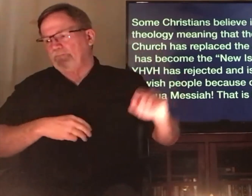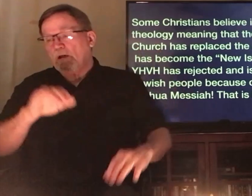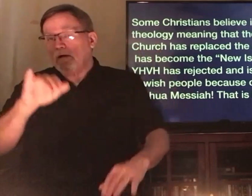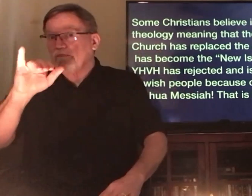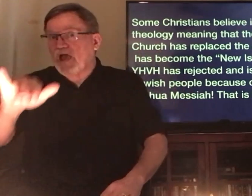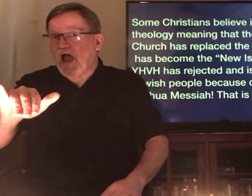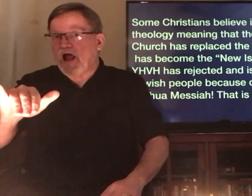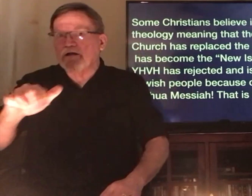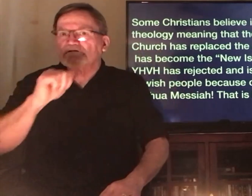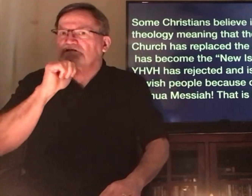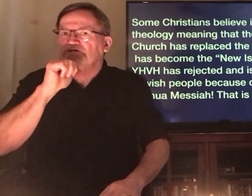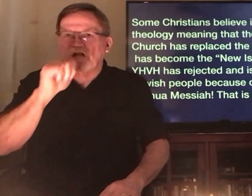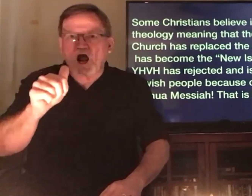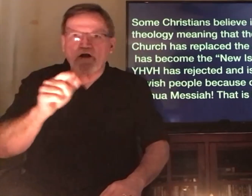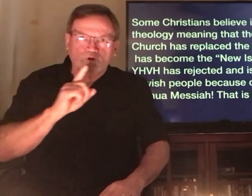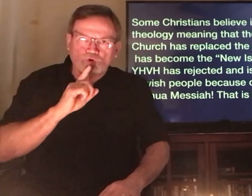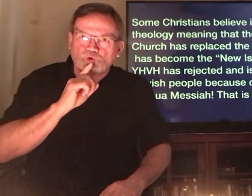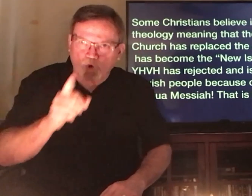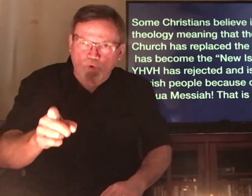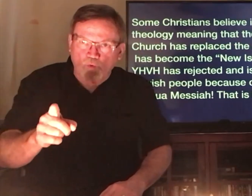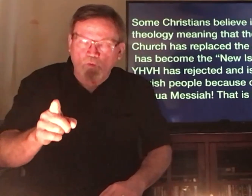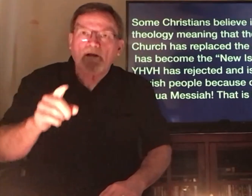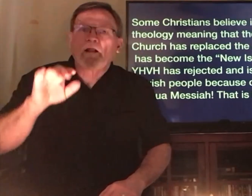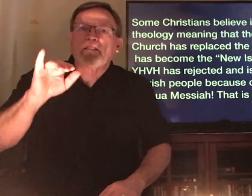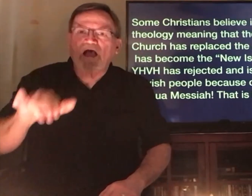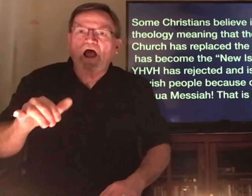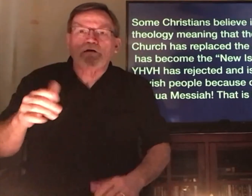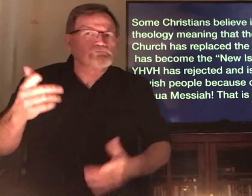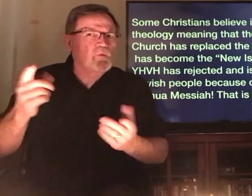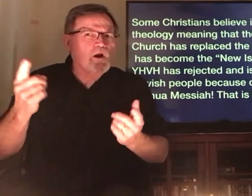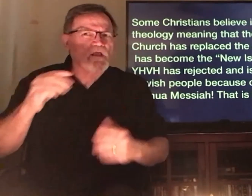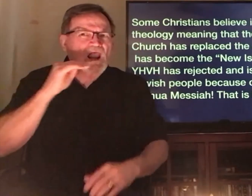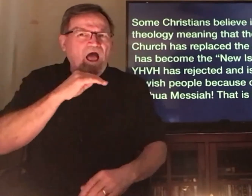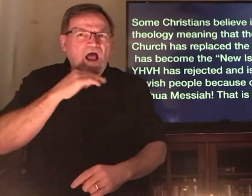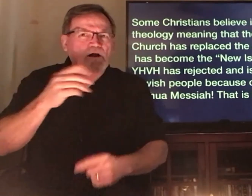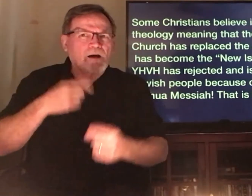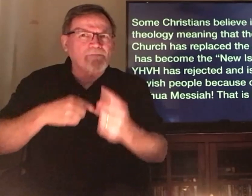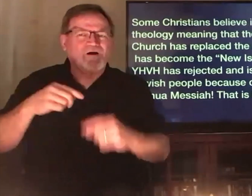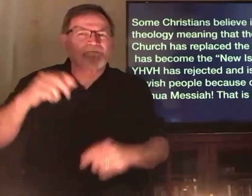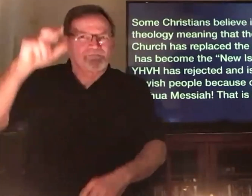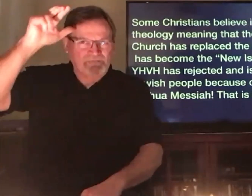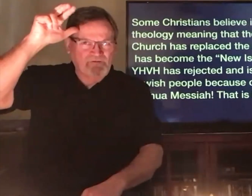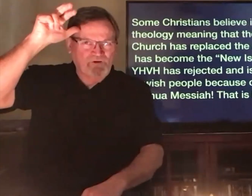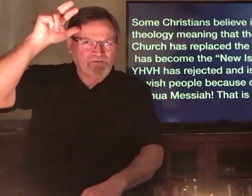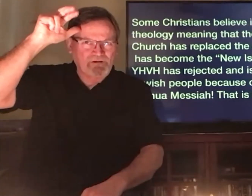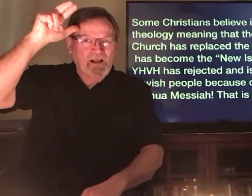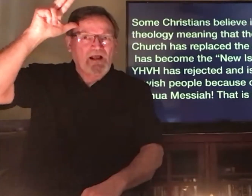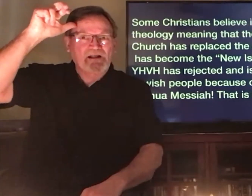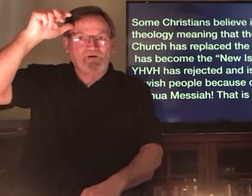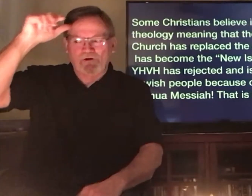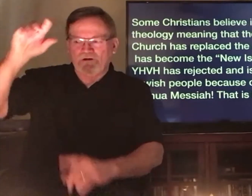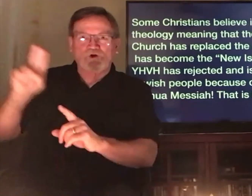been brought near by the blood of Messiah. We Gentiles,